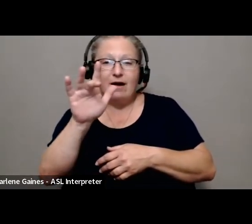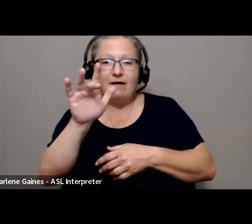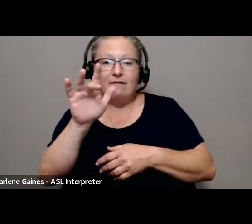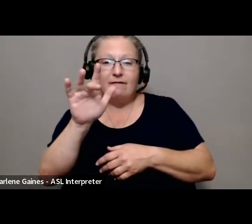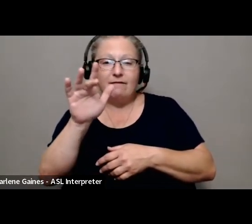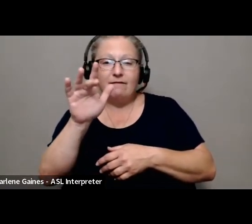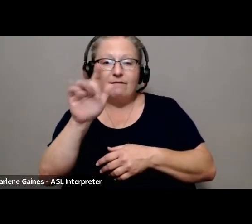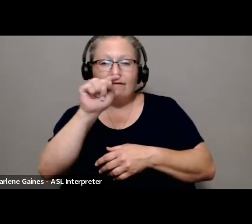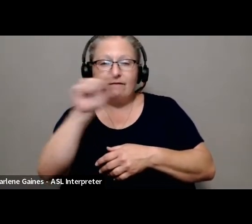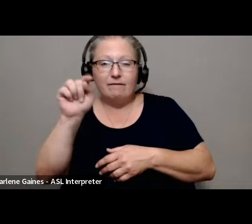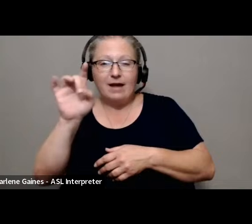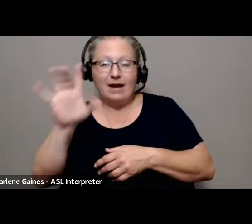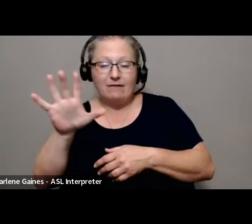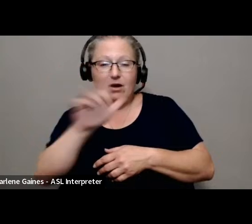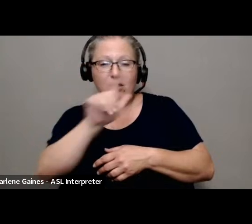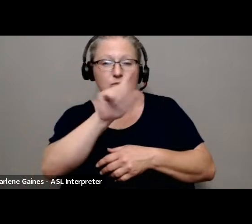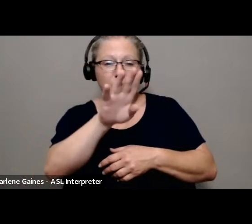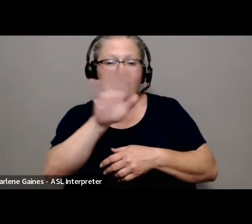24-25-85,